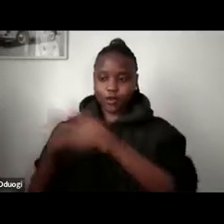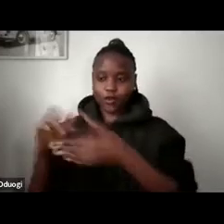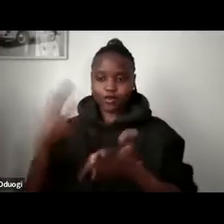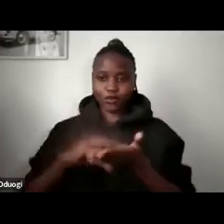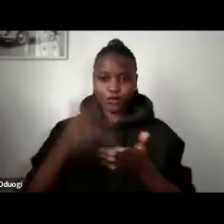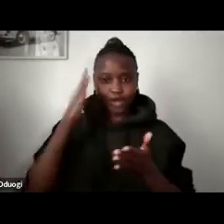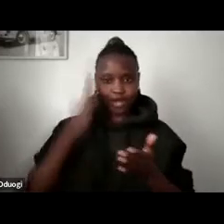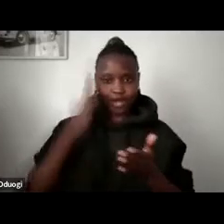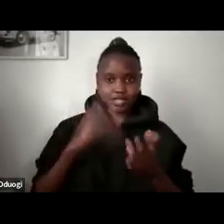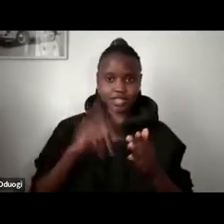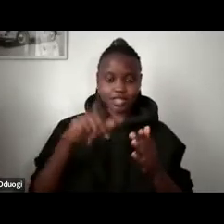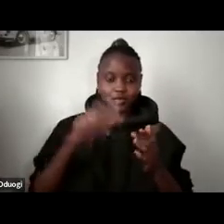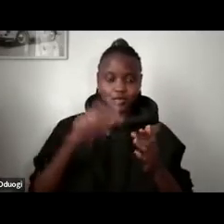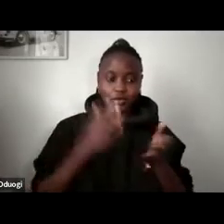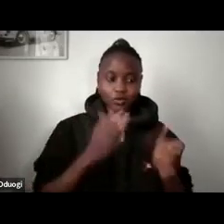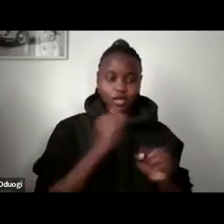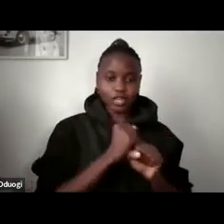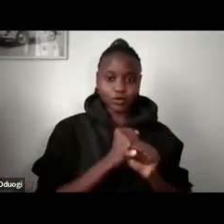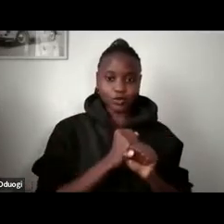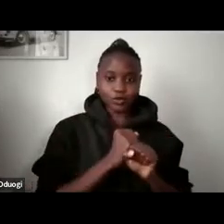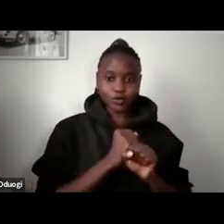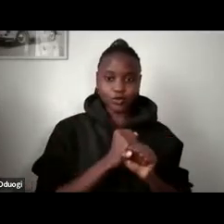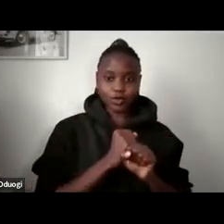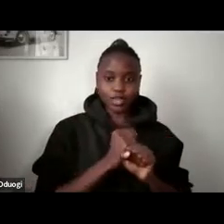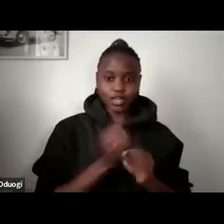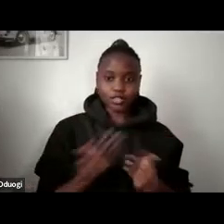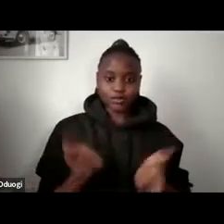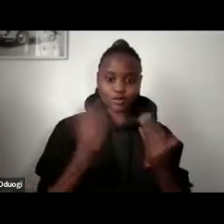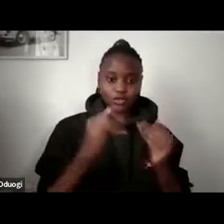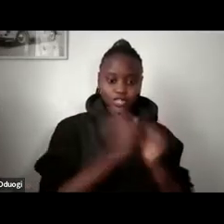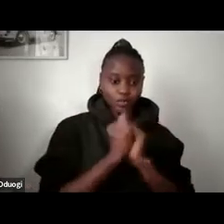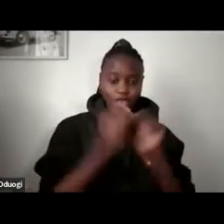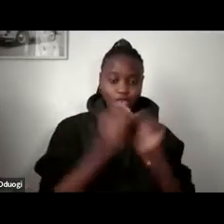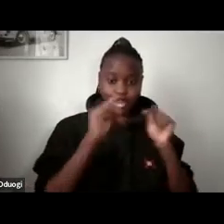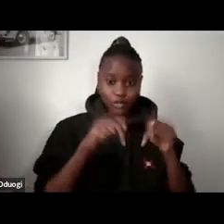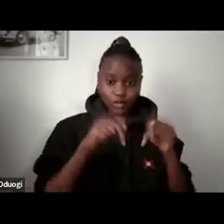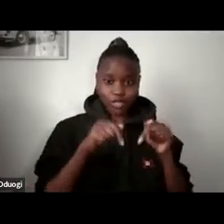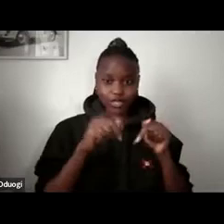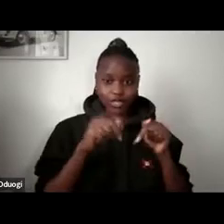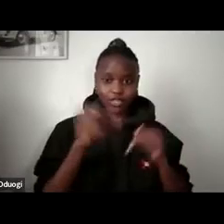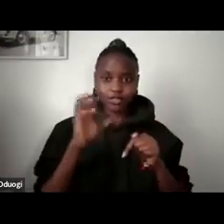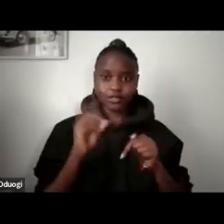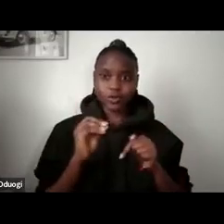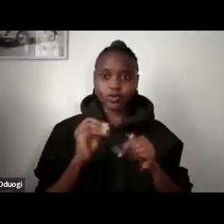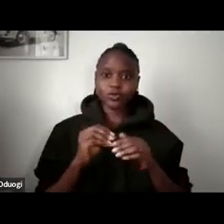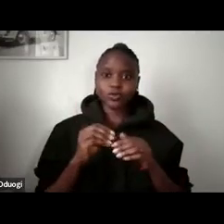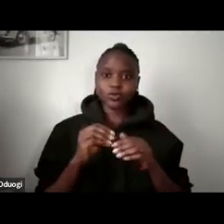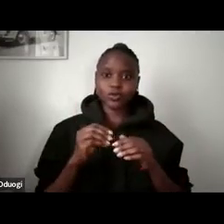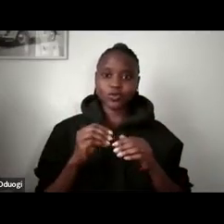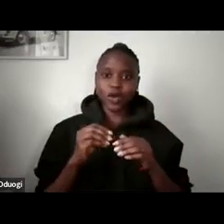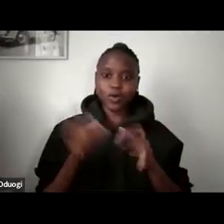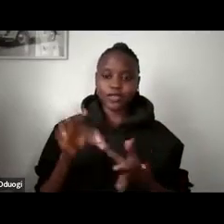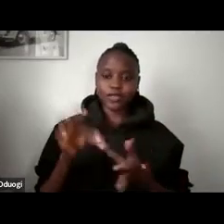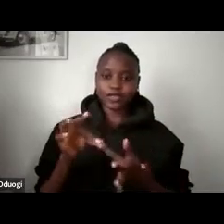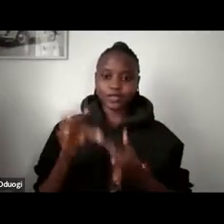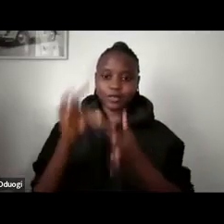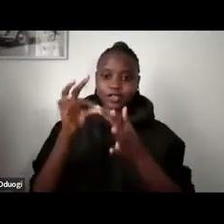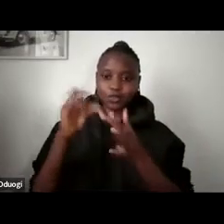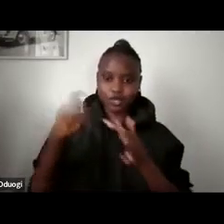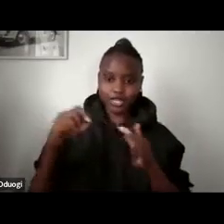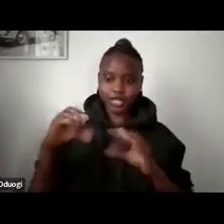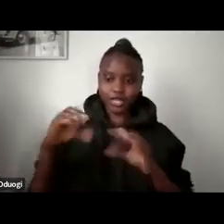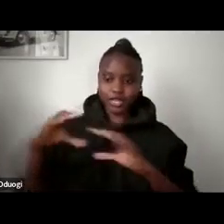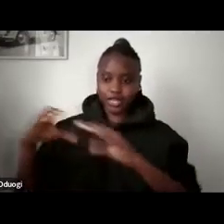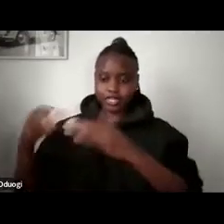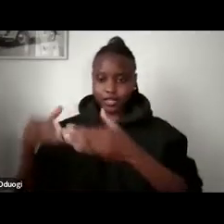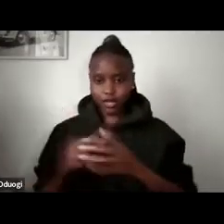to do, and it's what has brought us here today. And so we will go to our special needs category, and we will